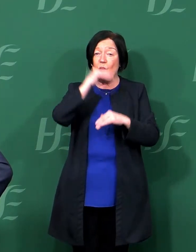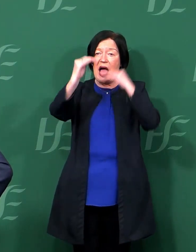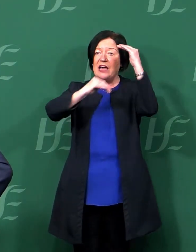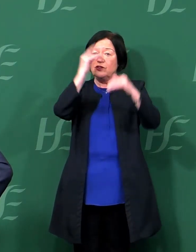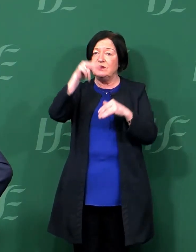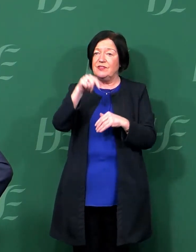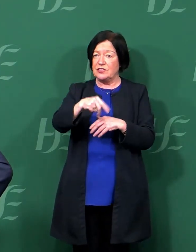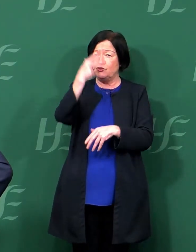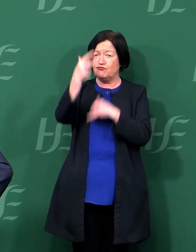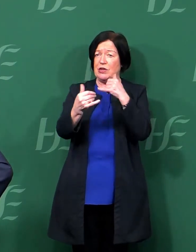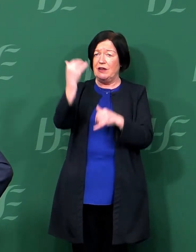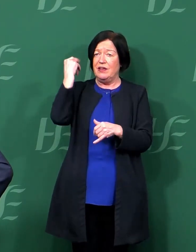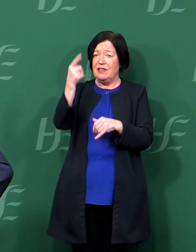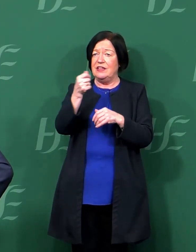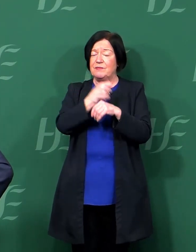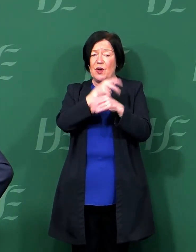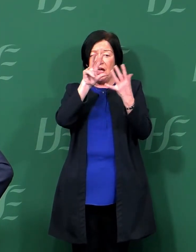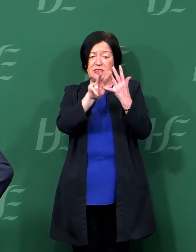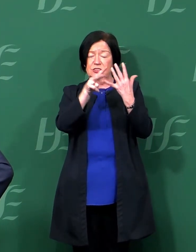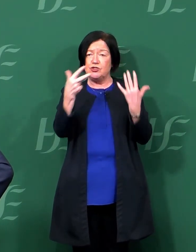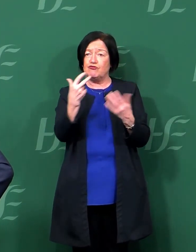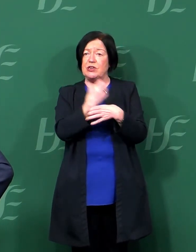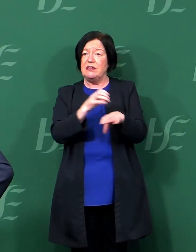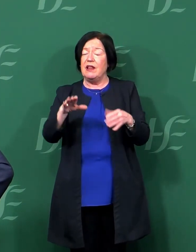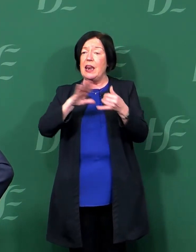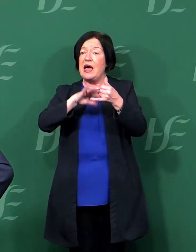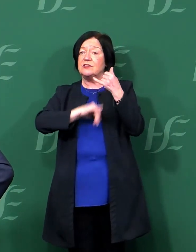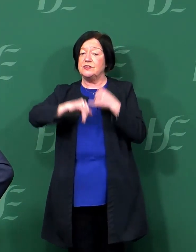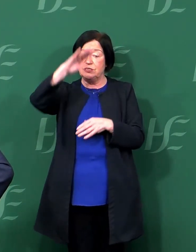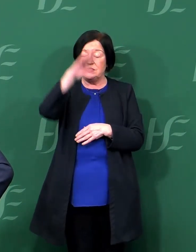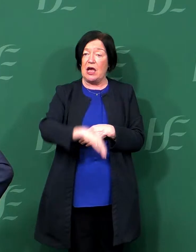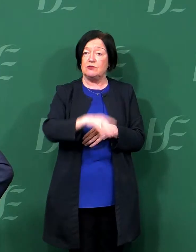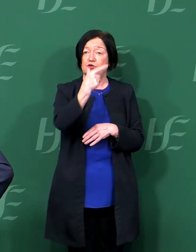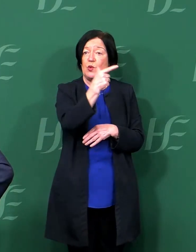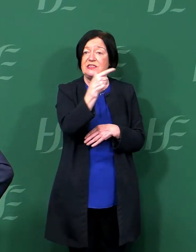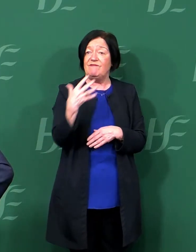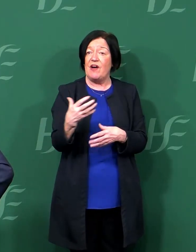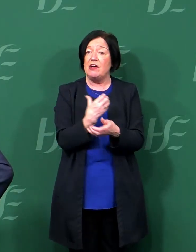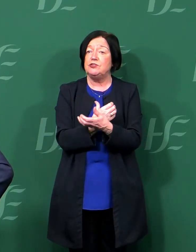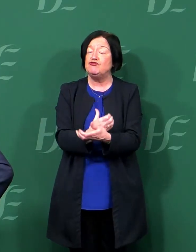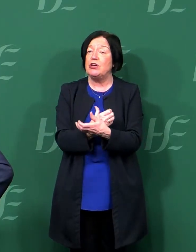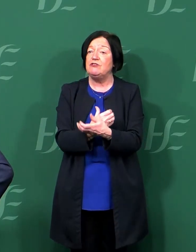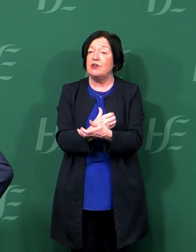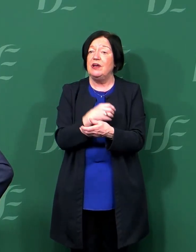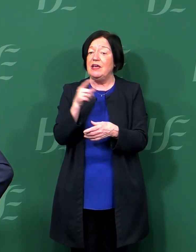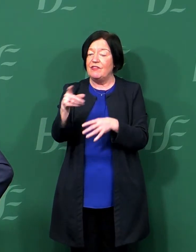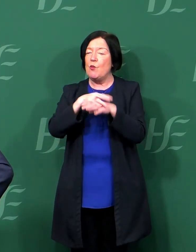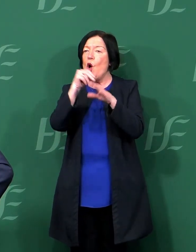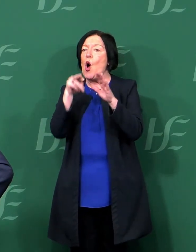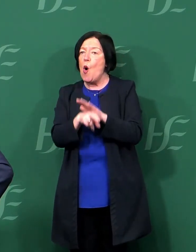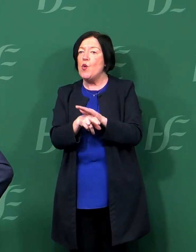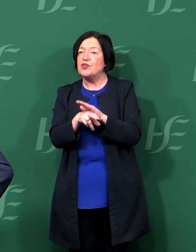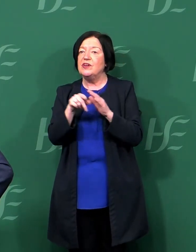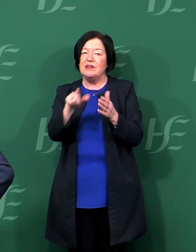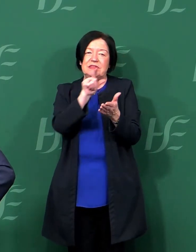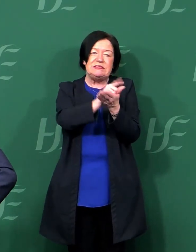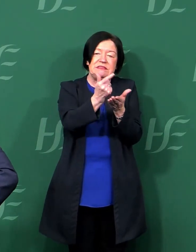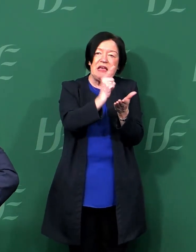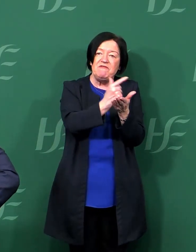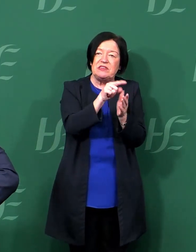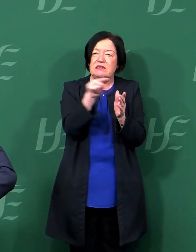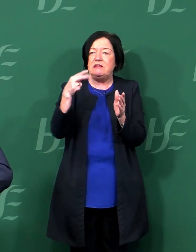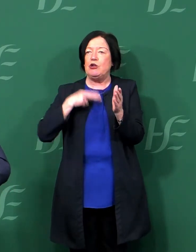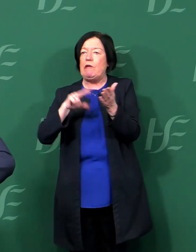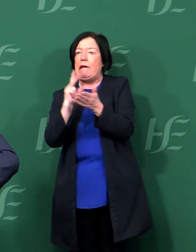that's, 3 years ago, that was about 83 children. Last year, down to 25 children. And they were kind of older, so they were the kind of 17,